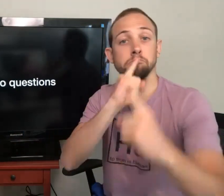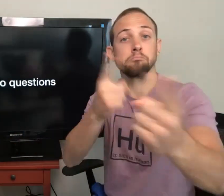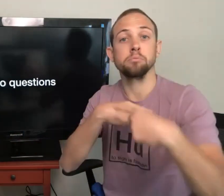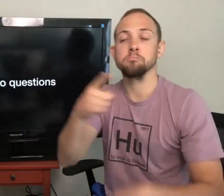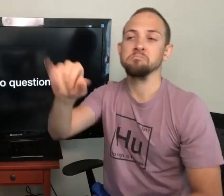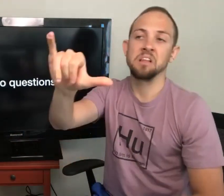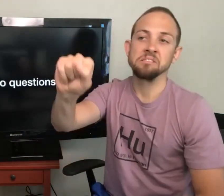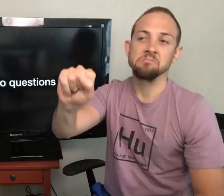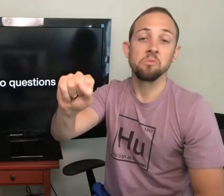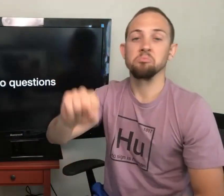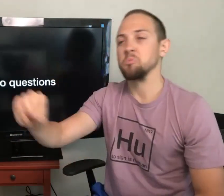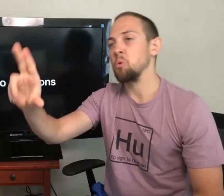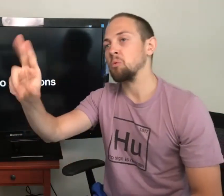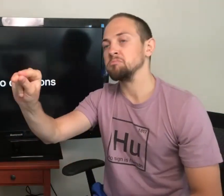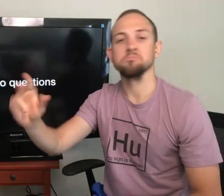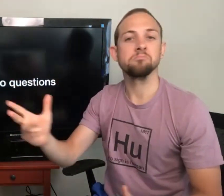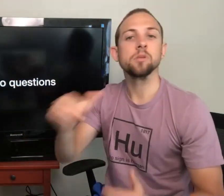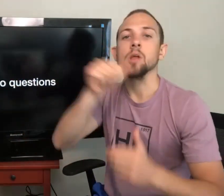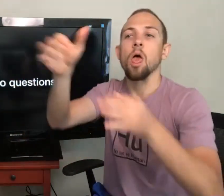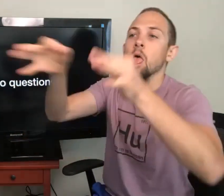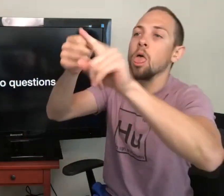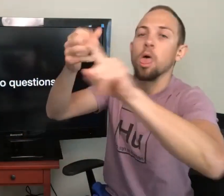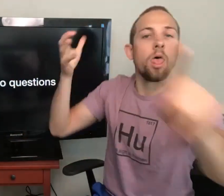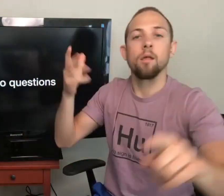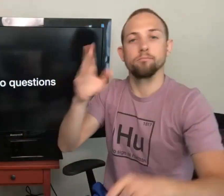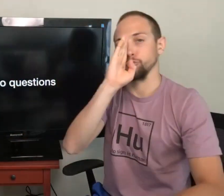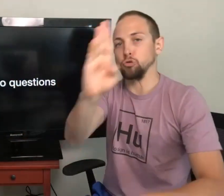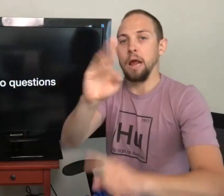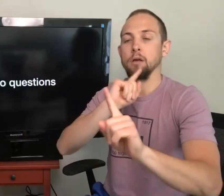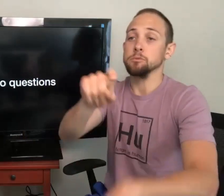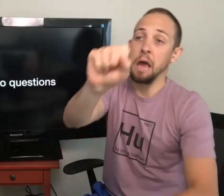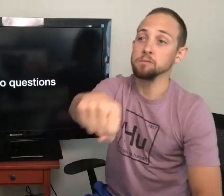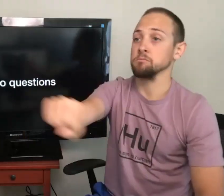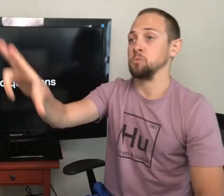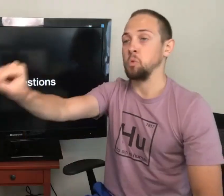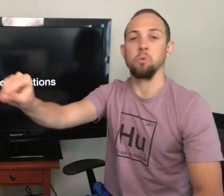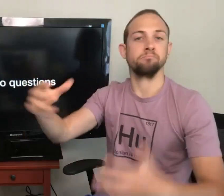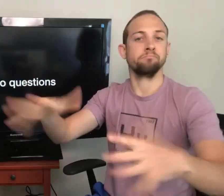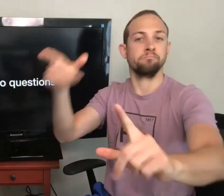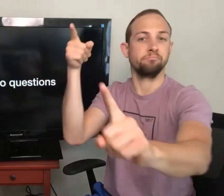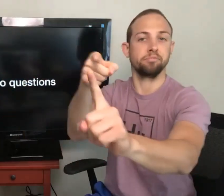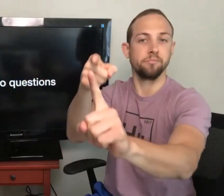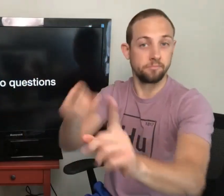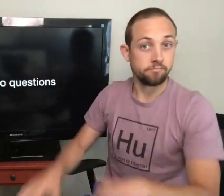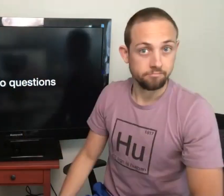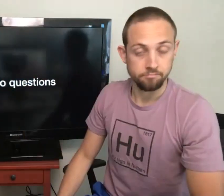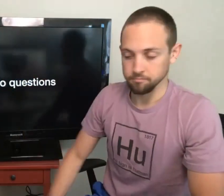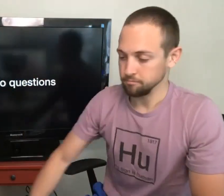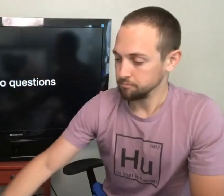So a yes/no question is a question that when you answer, you just answer yes or no. You don't have to explain anything or